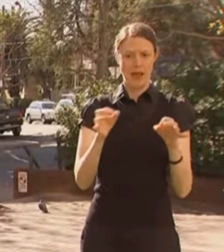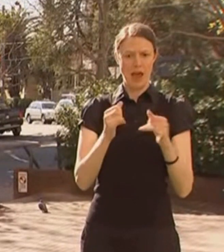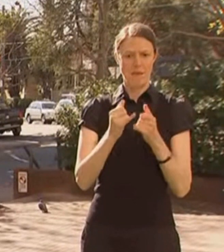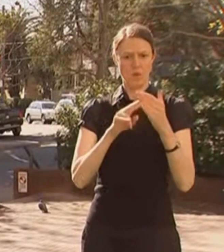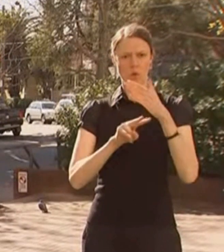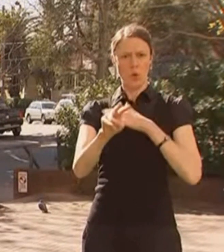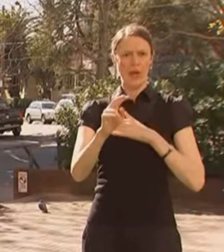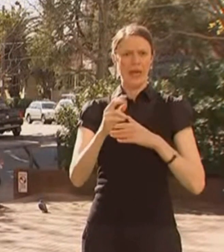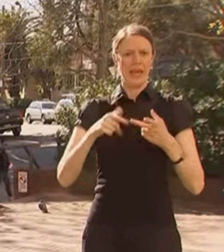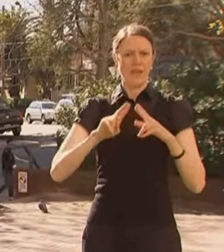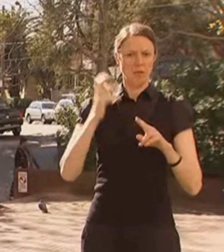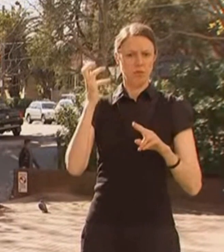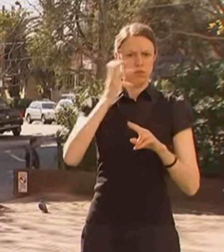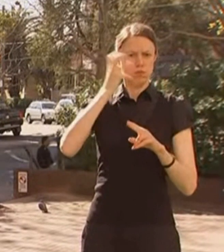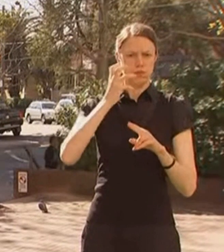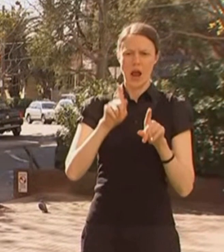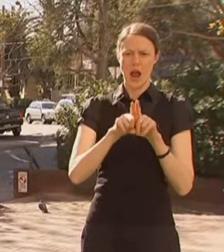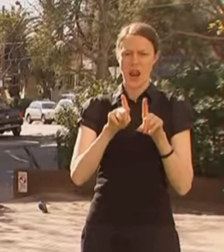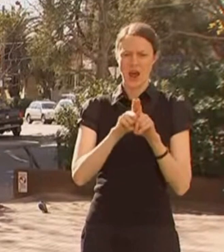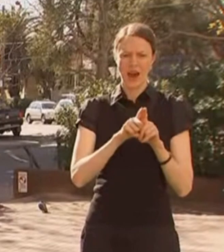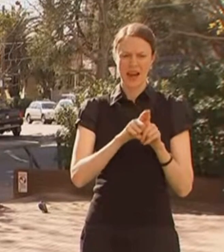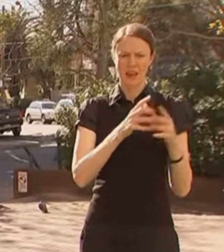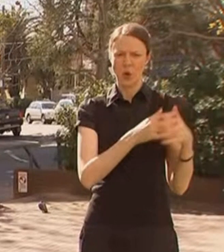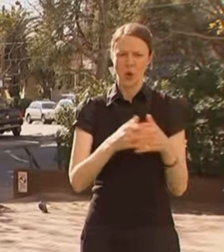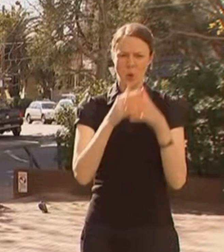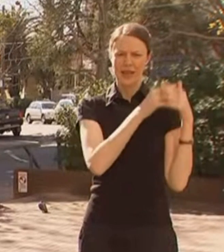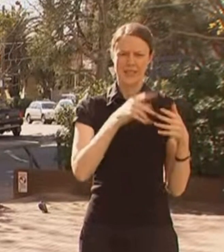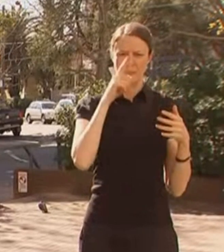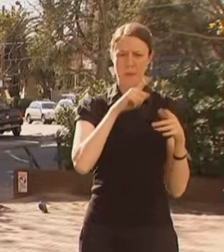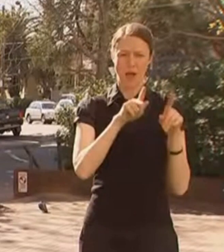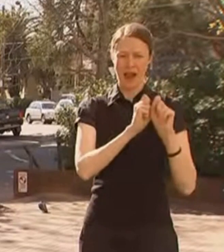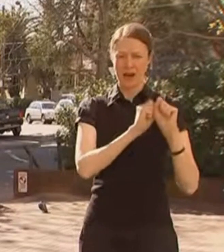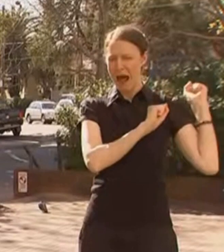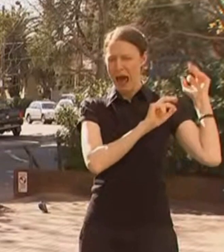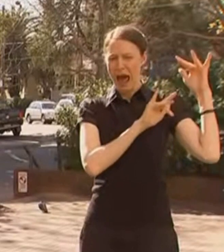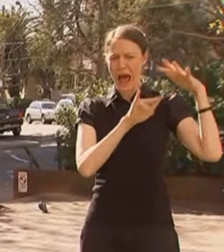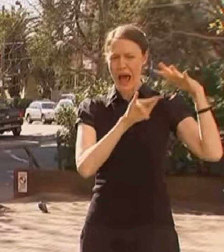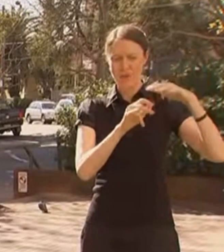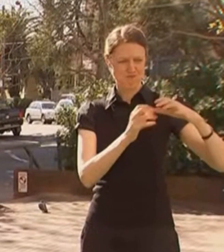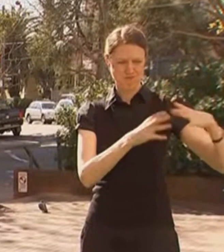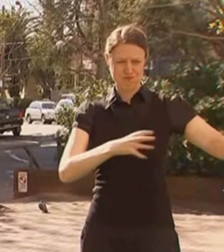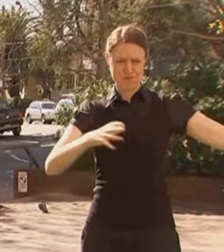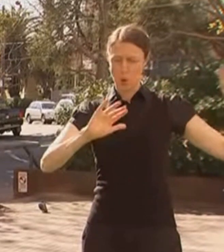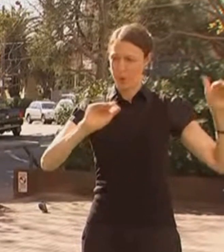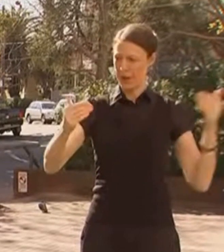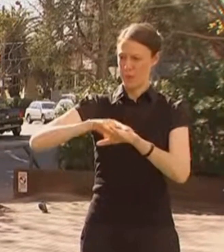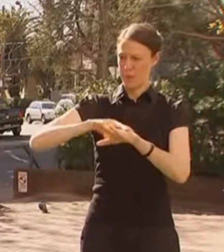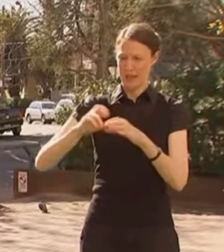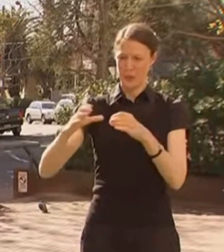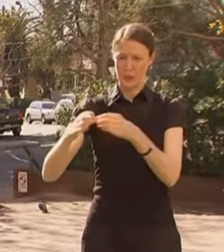press. Police obviously will be out, but we will continue to work with the people of New South Wales.